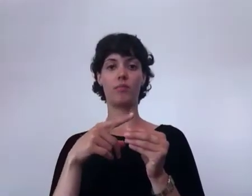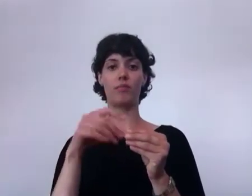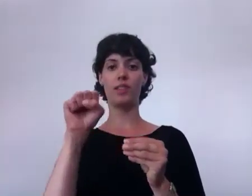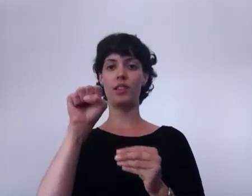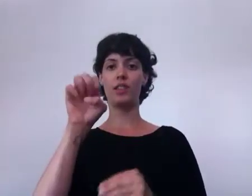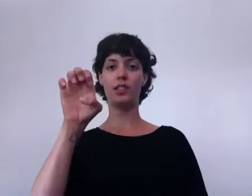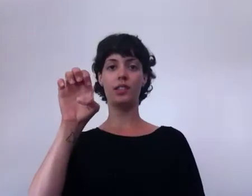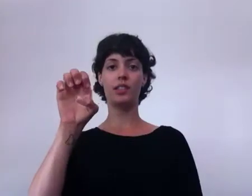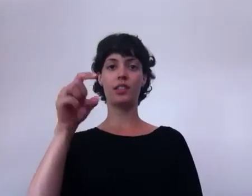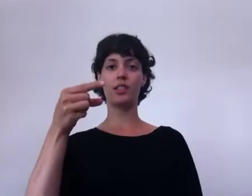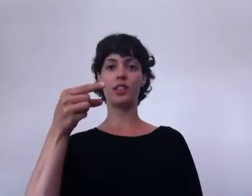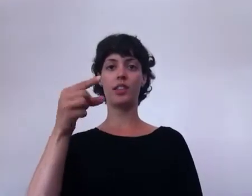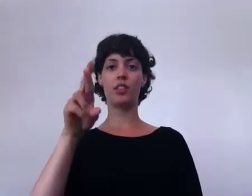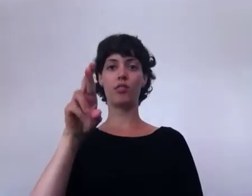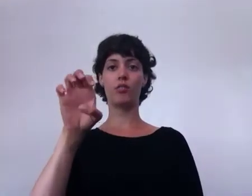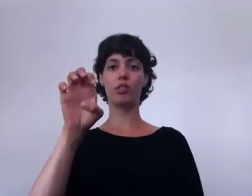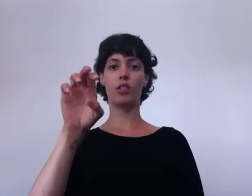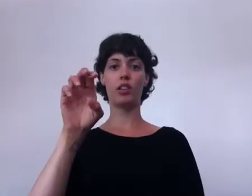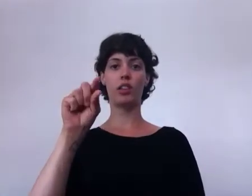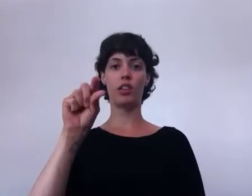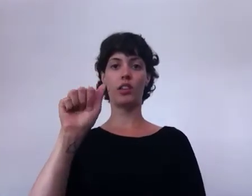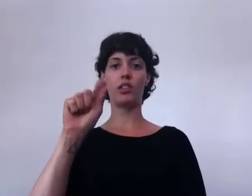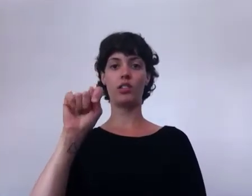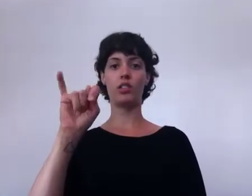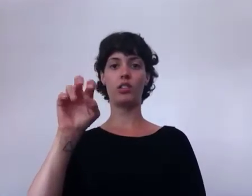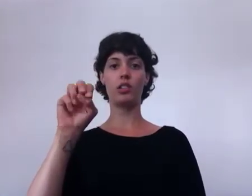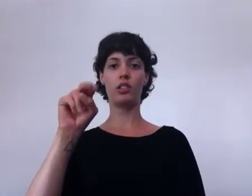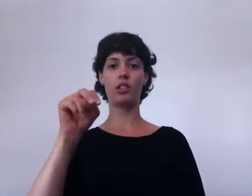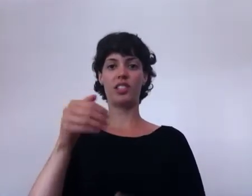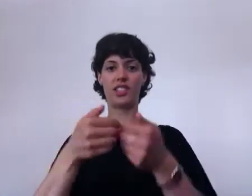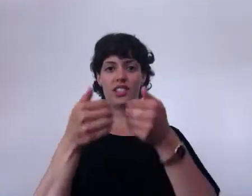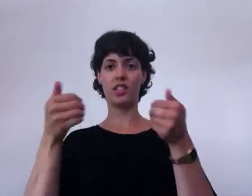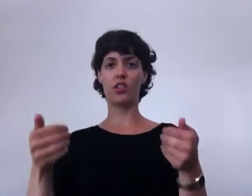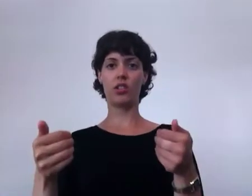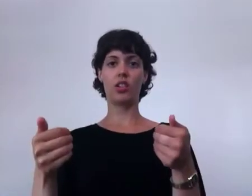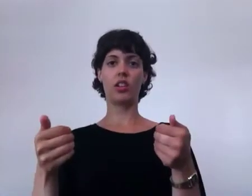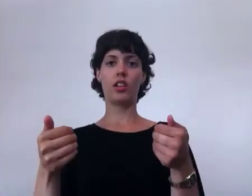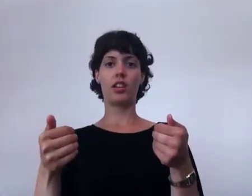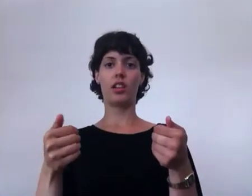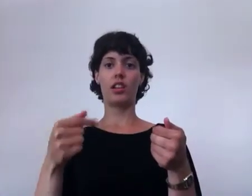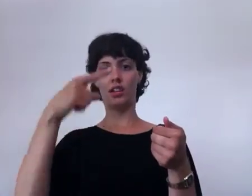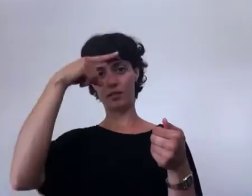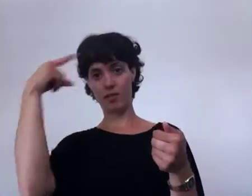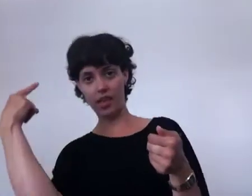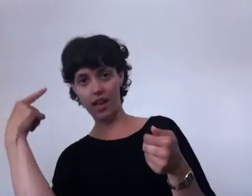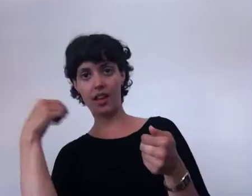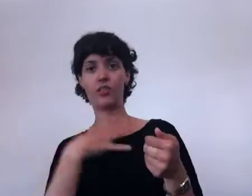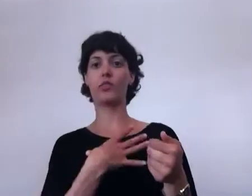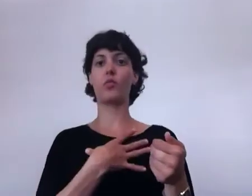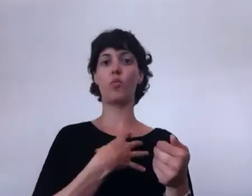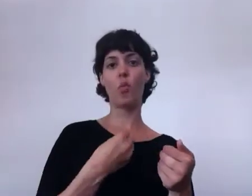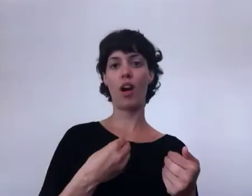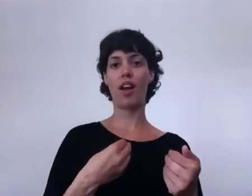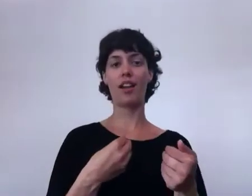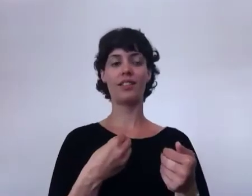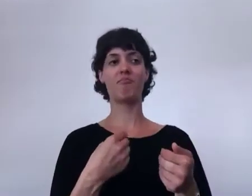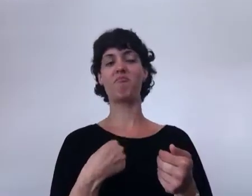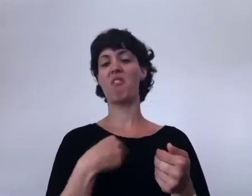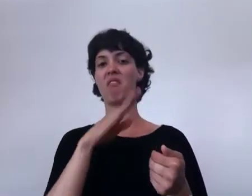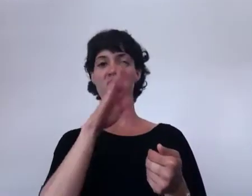dispute in a jewelry shop. Residents who fled to refugee camps are now beginning to return home. Tensions between the two groups remain high, and